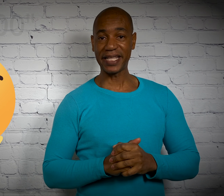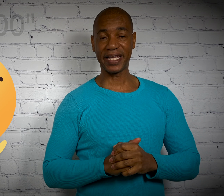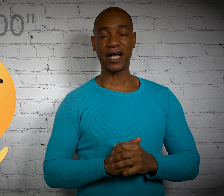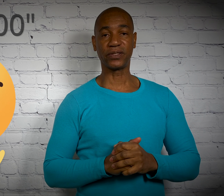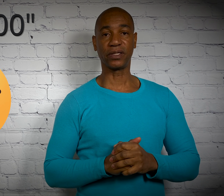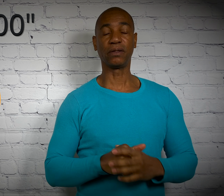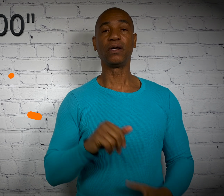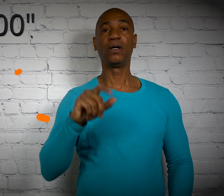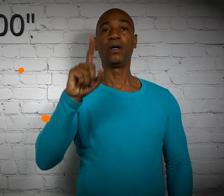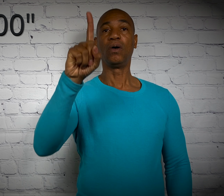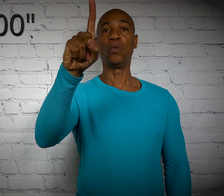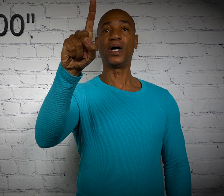110,000?